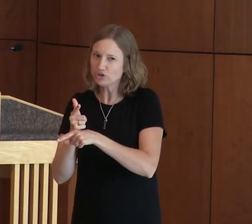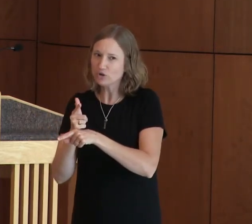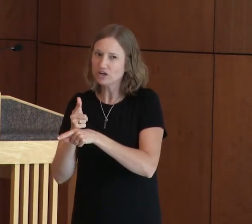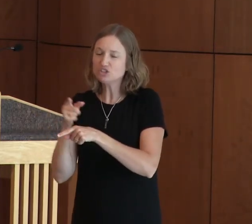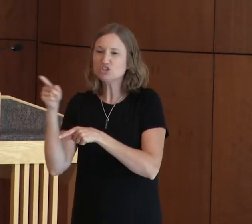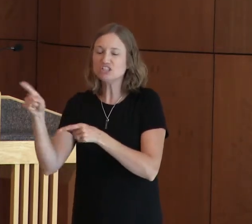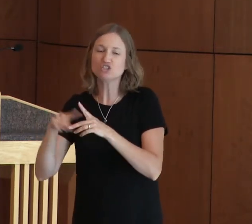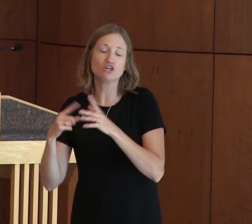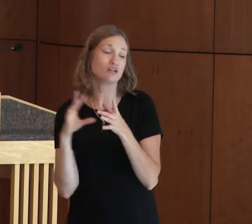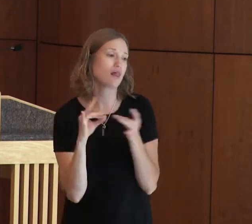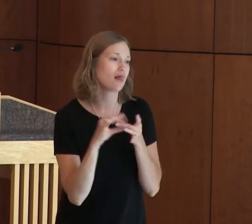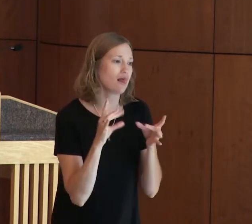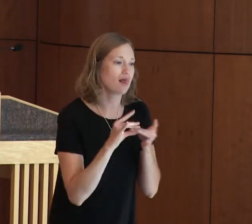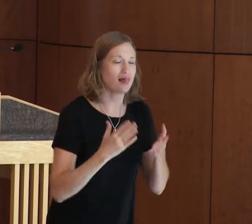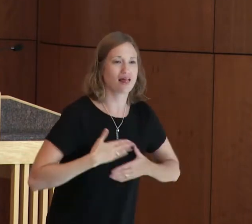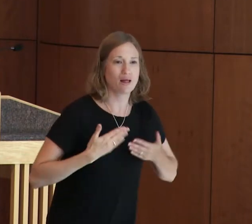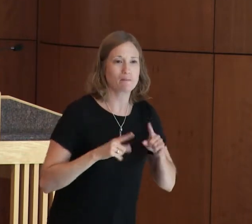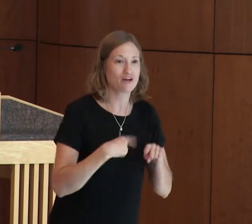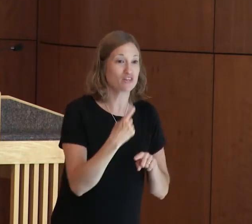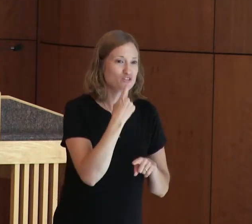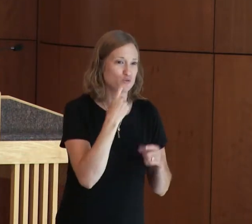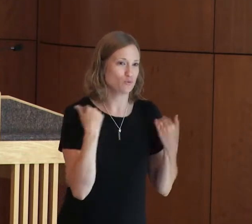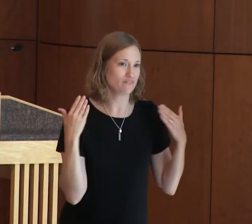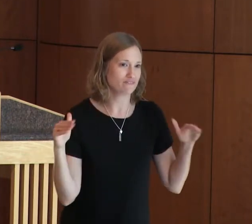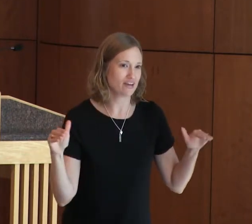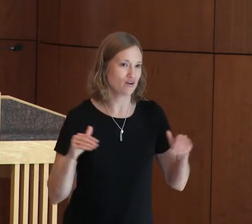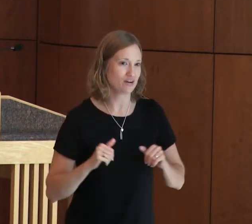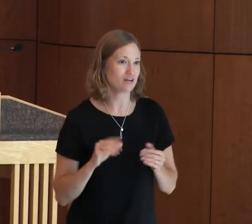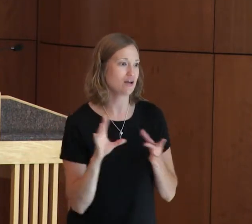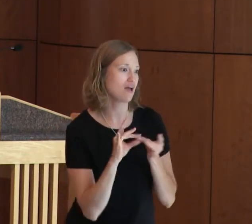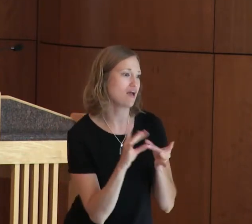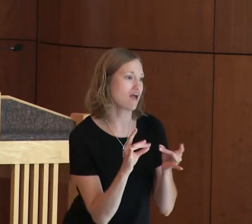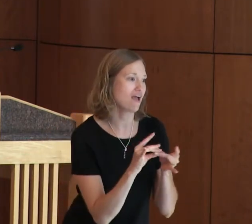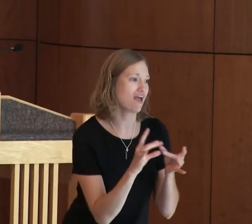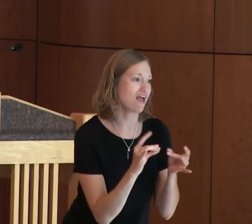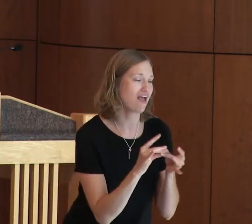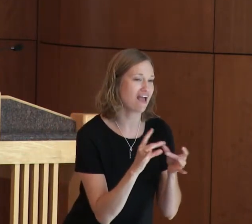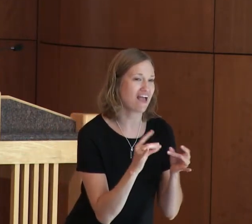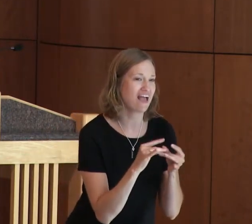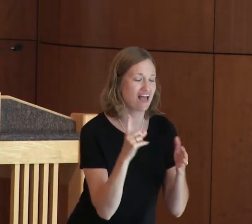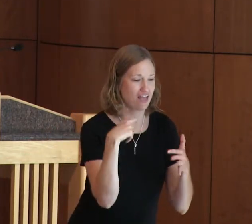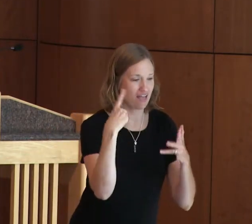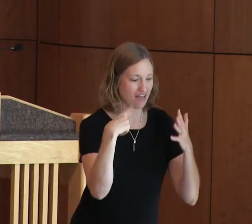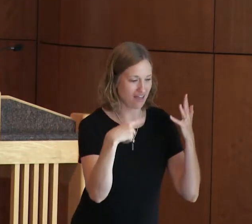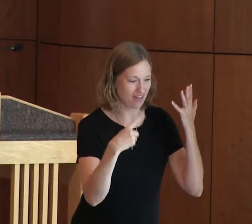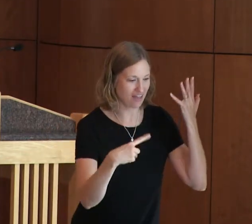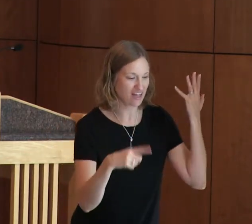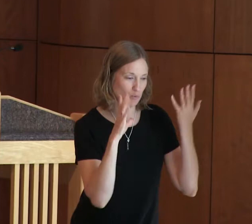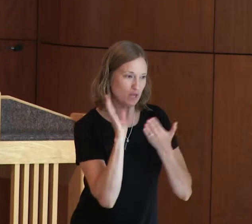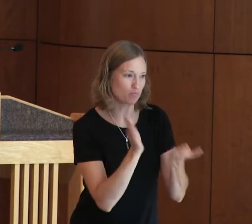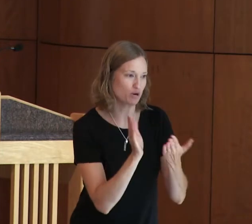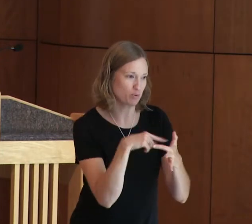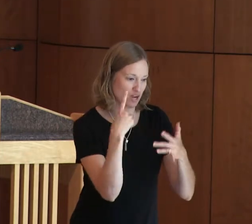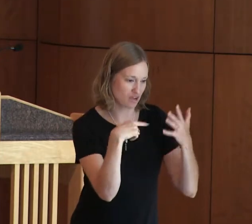him about all the joys of the tooth fairy and the whole list of things that the tooth fairy is going to bring him that night.